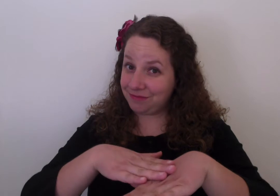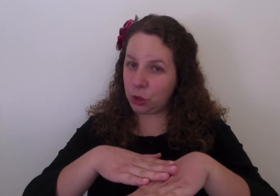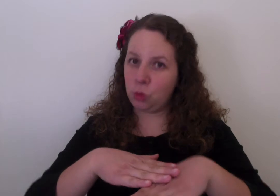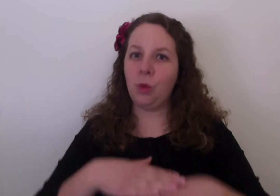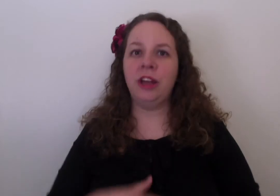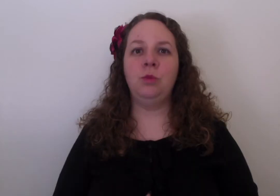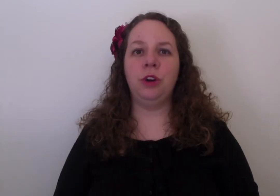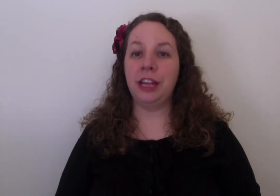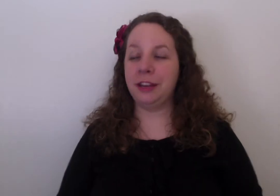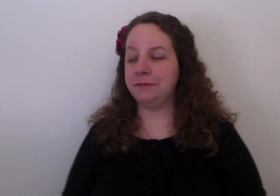One warning.